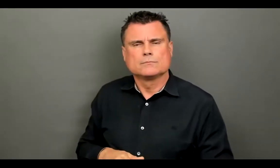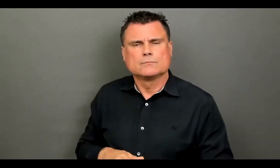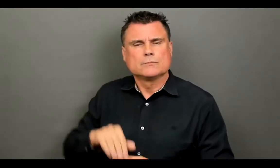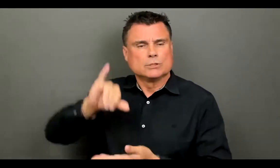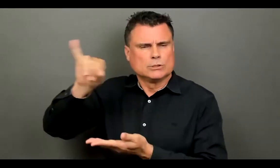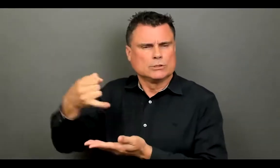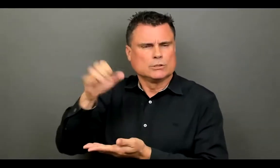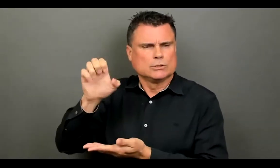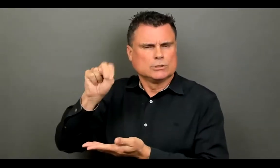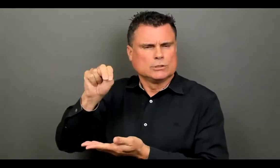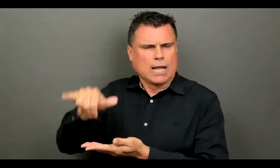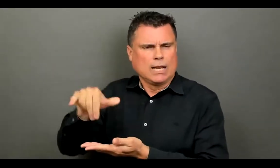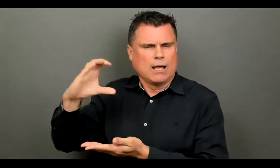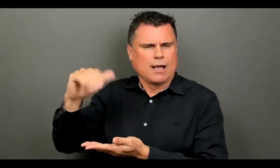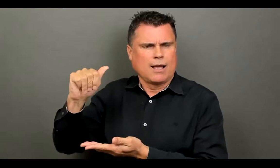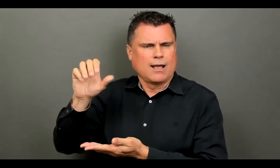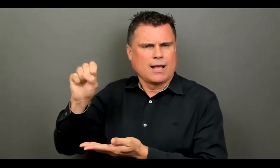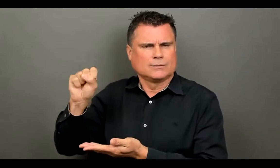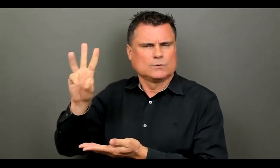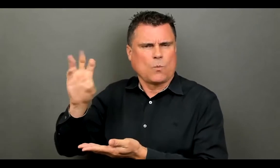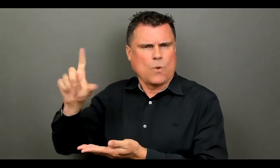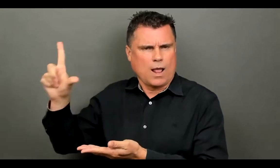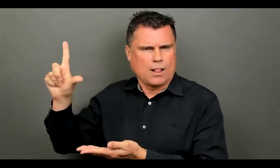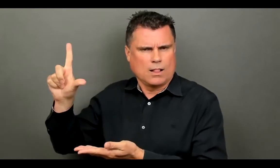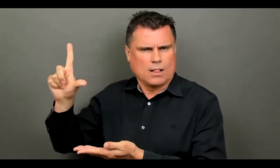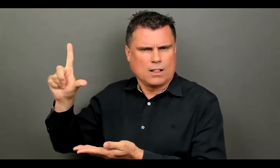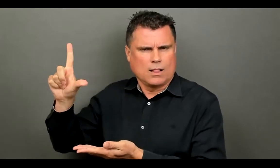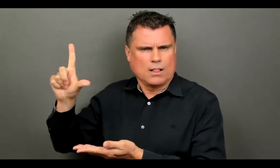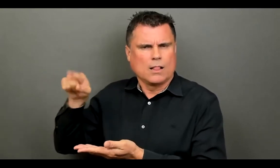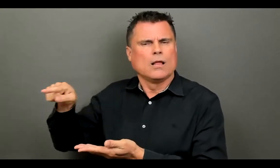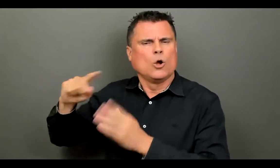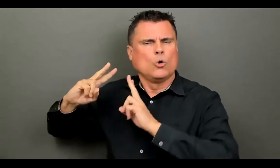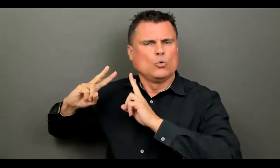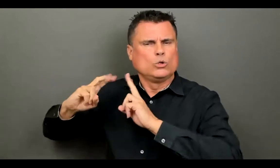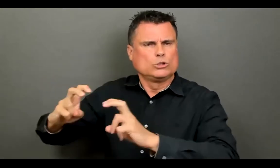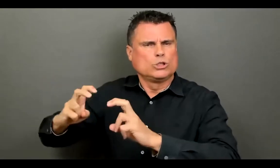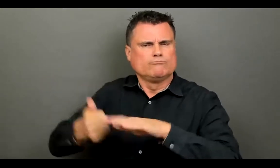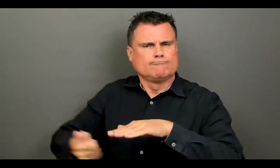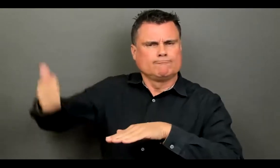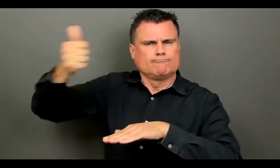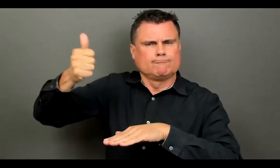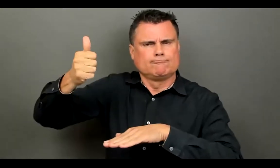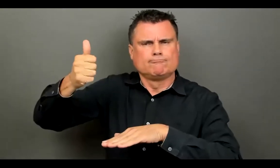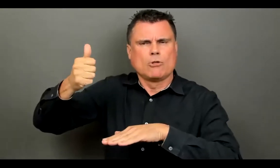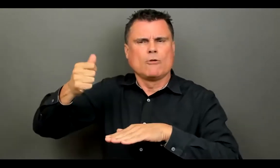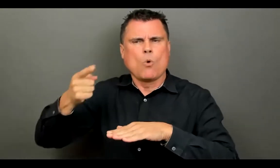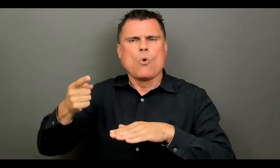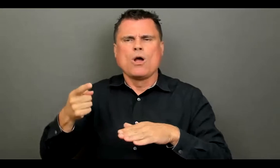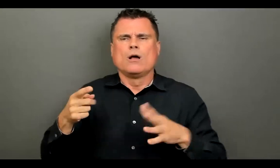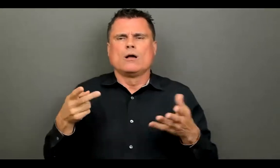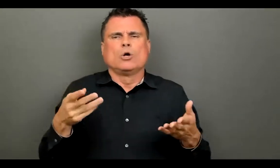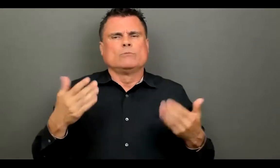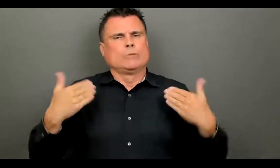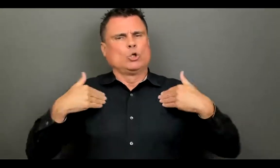Director, Mobile for Humanitarian Innovation from GMSA, to address